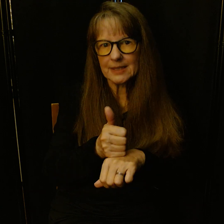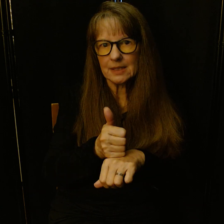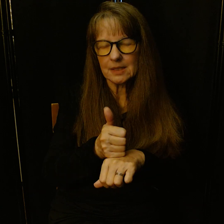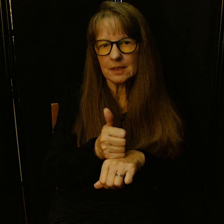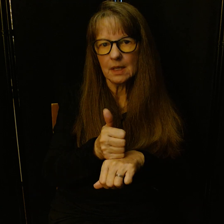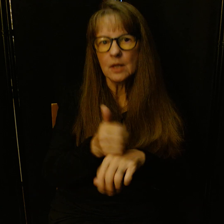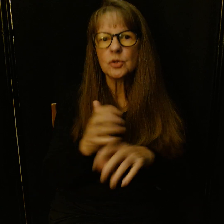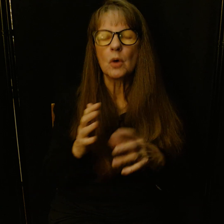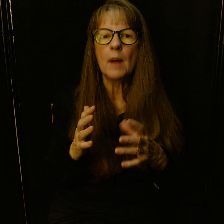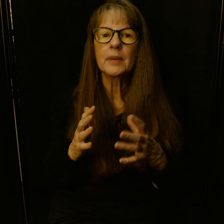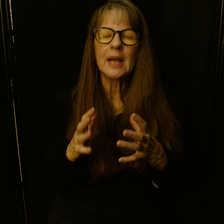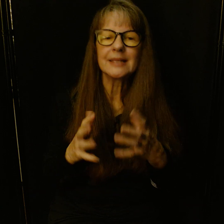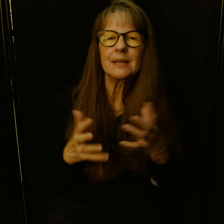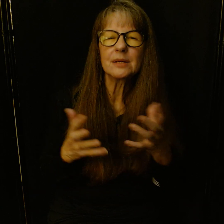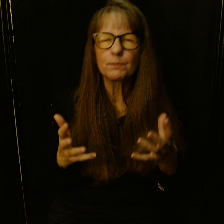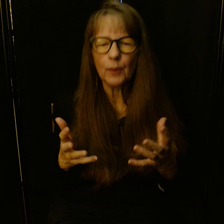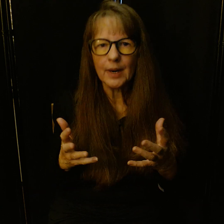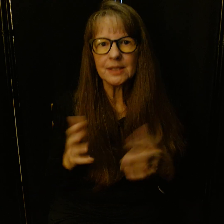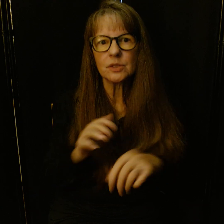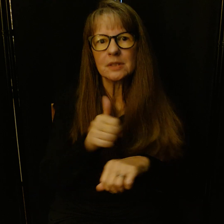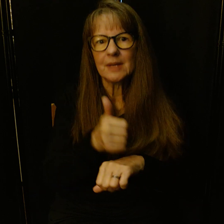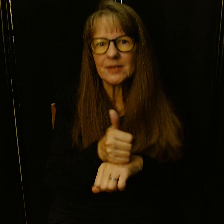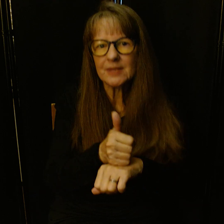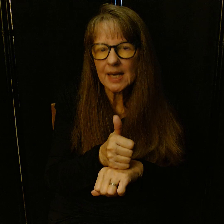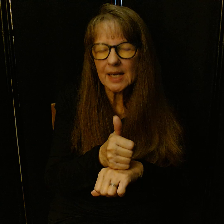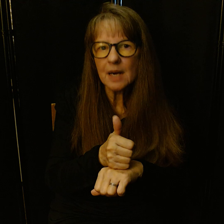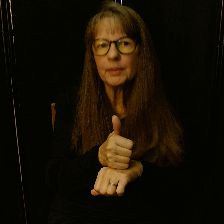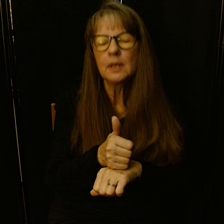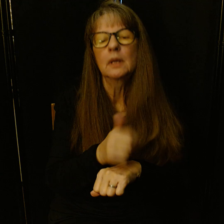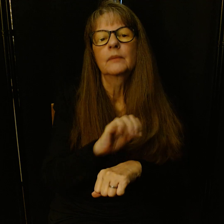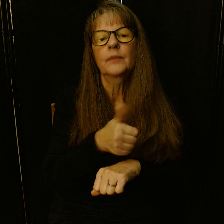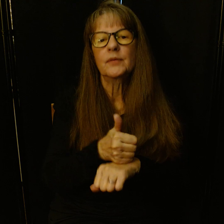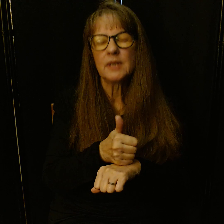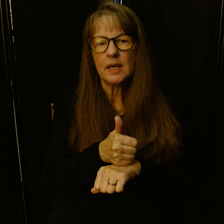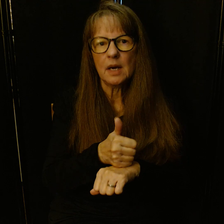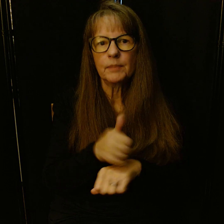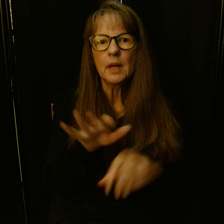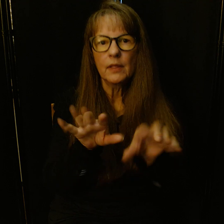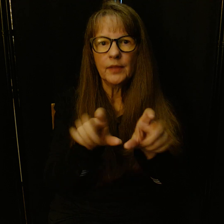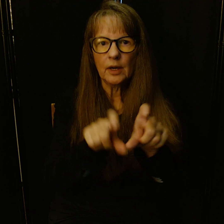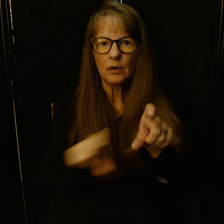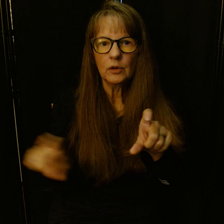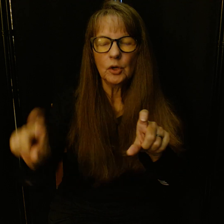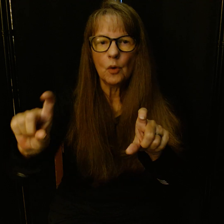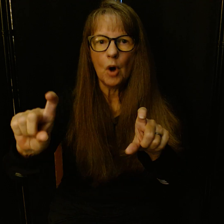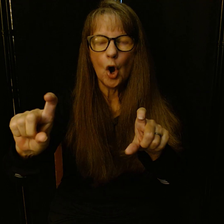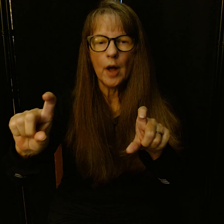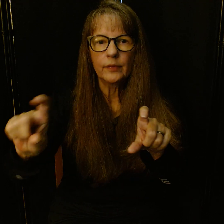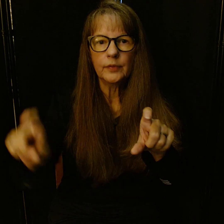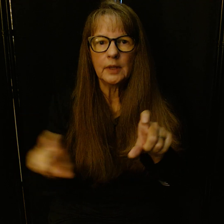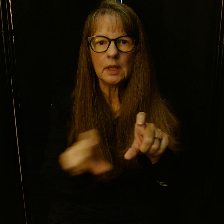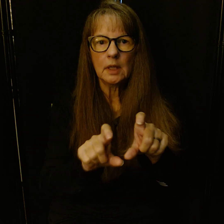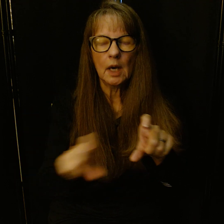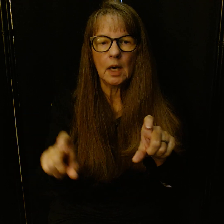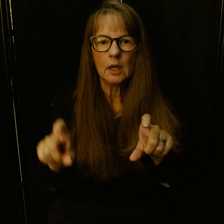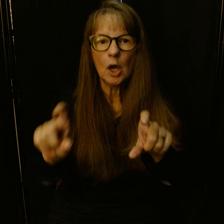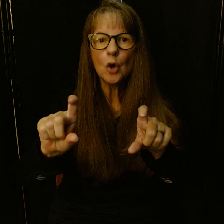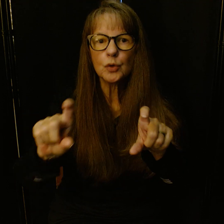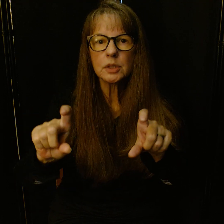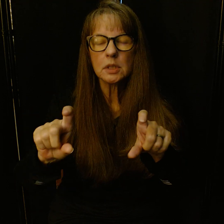presence. So I said presence. They've set up there, on the coast